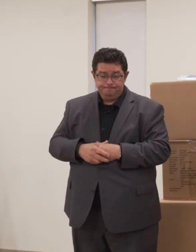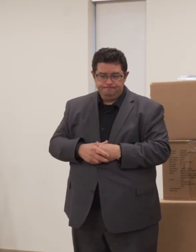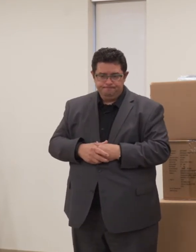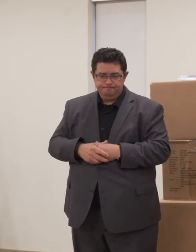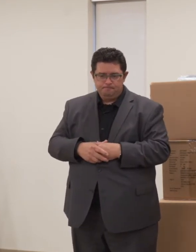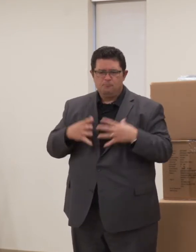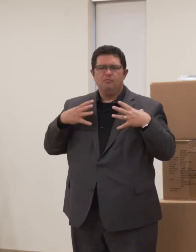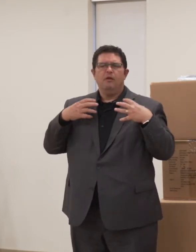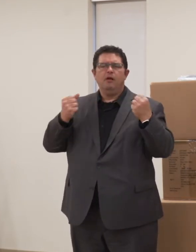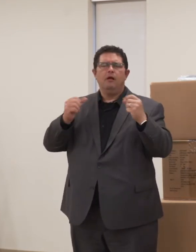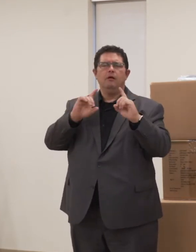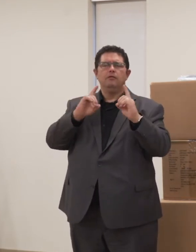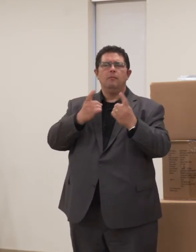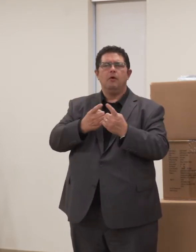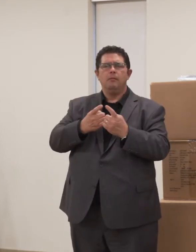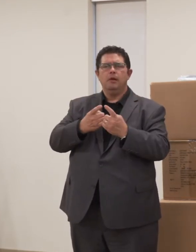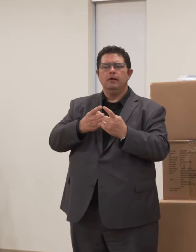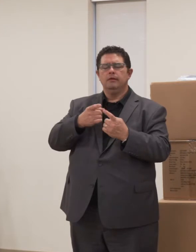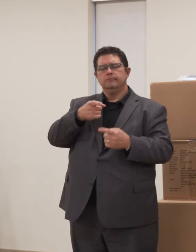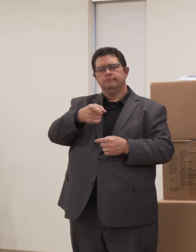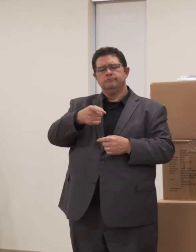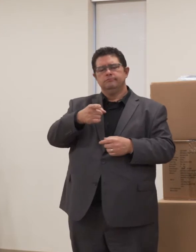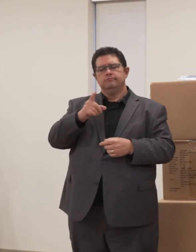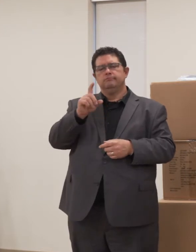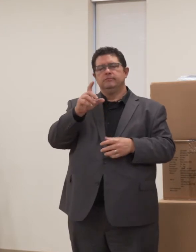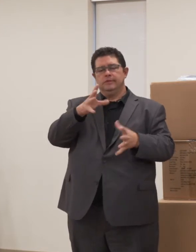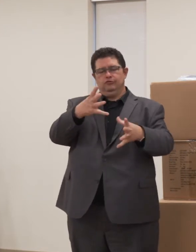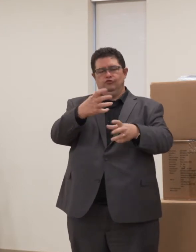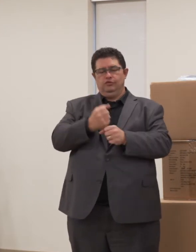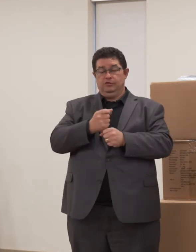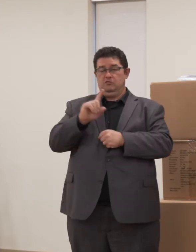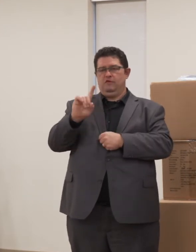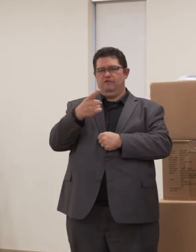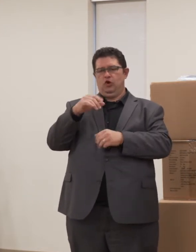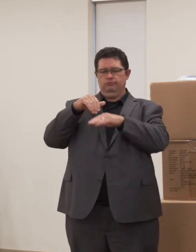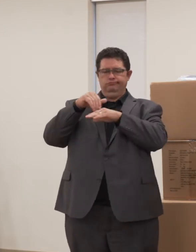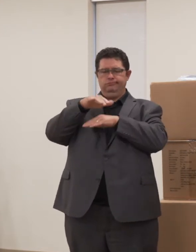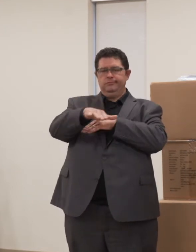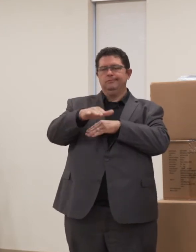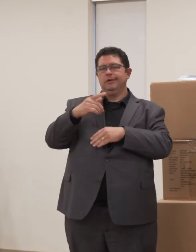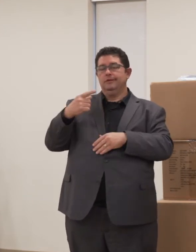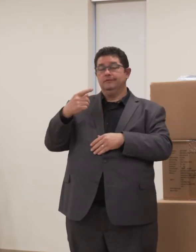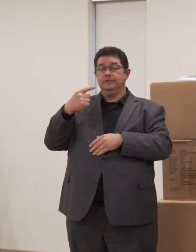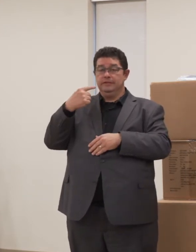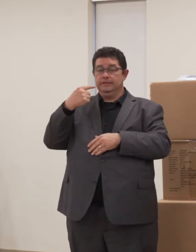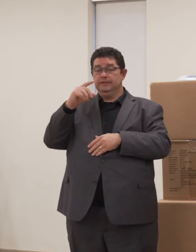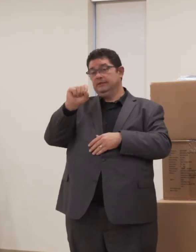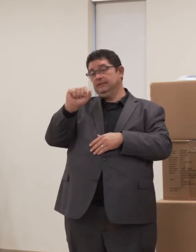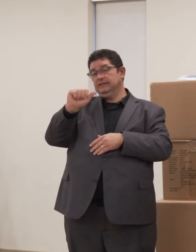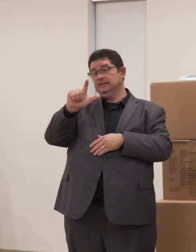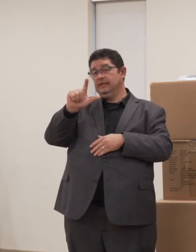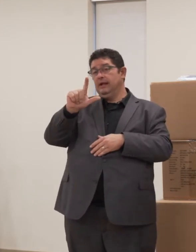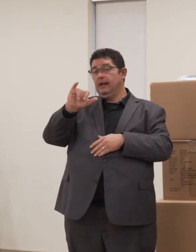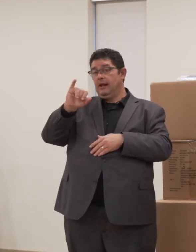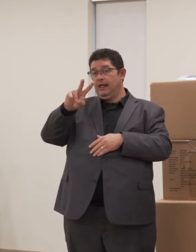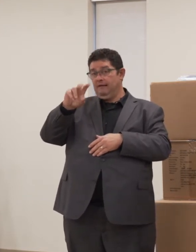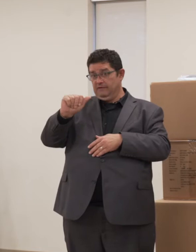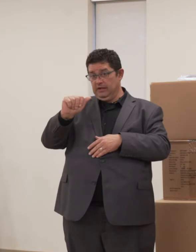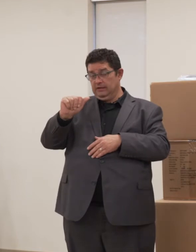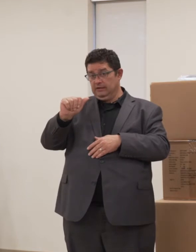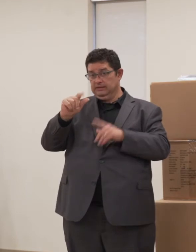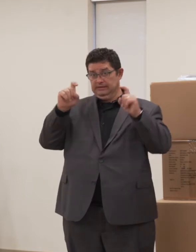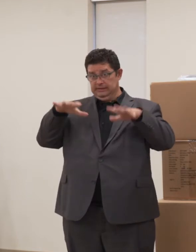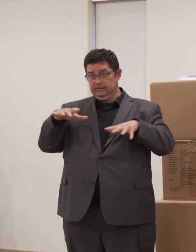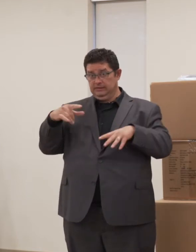The Health Department has received its first shipment of saliva tests. We'll be testing those on Tuesday and training